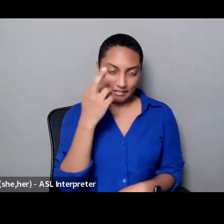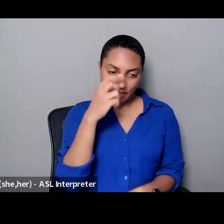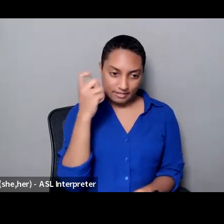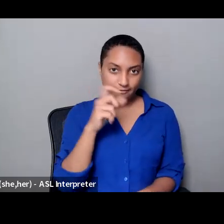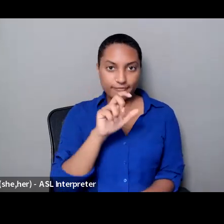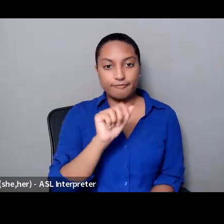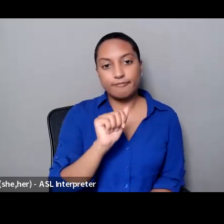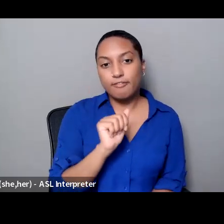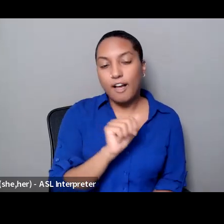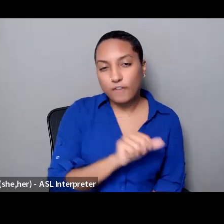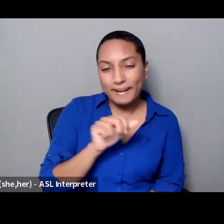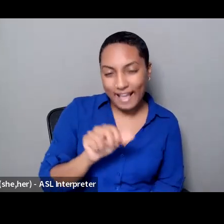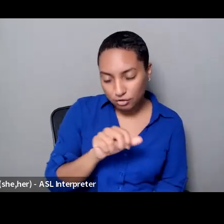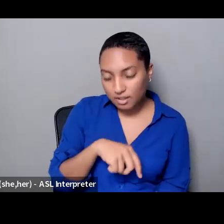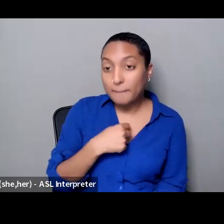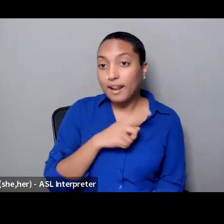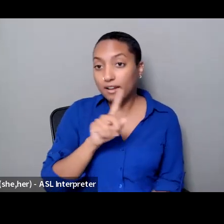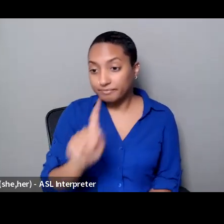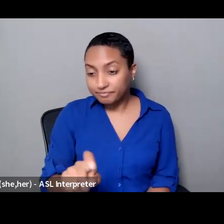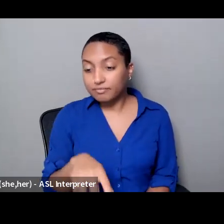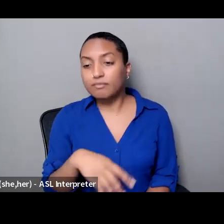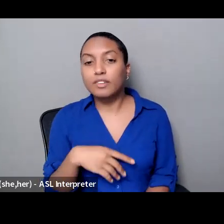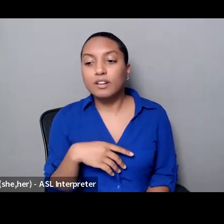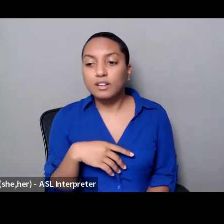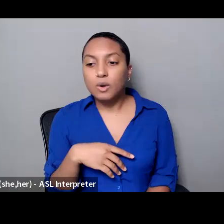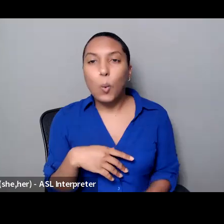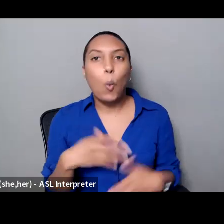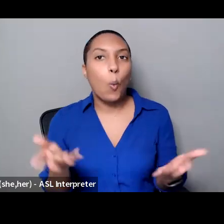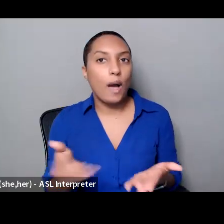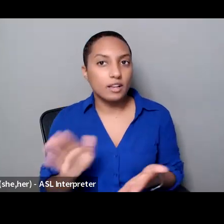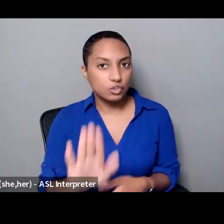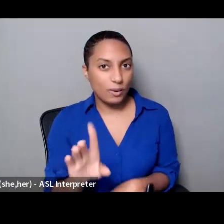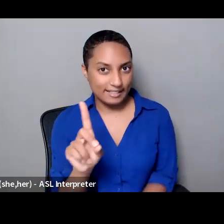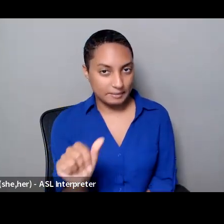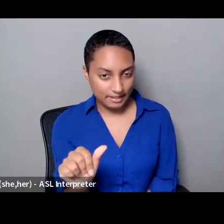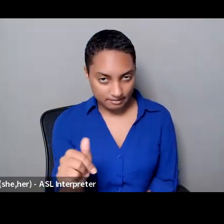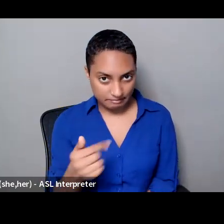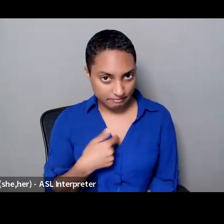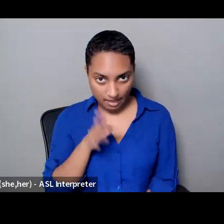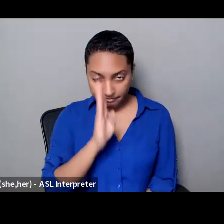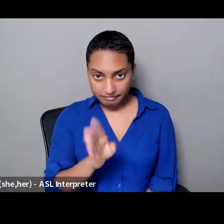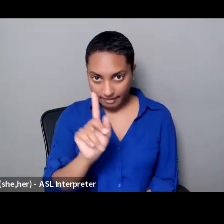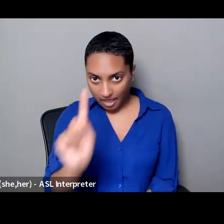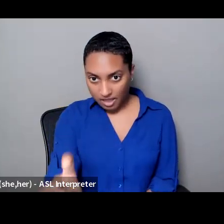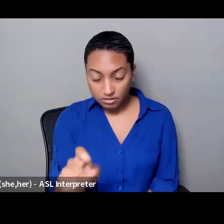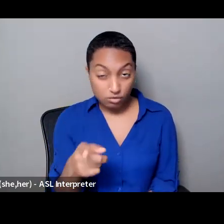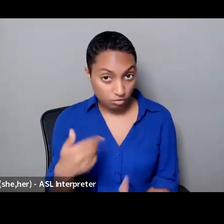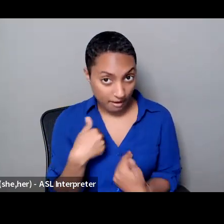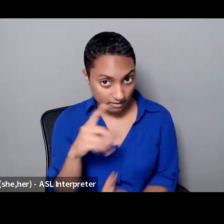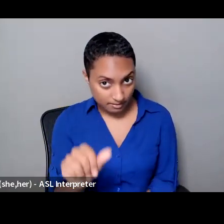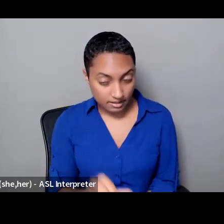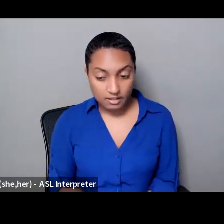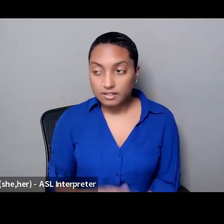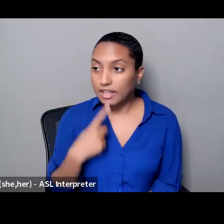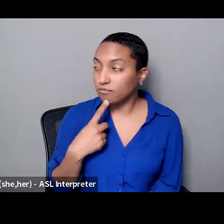I turned to him and I said, I said, what is your disability? What is your disability? Do you have a disability? And he said, no,